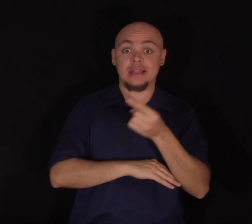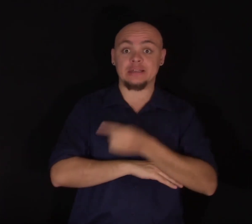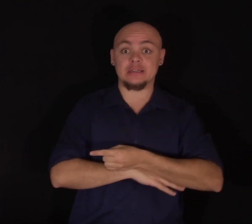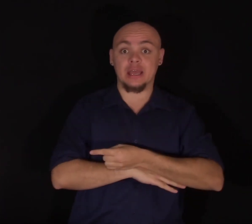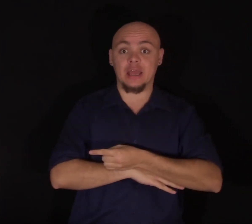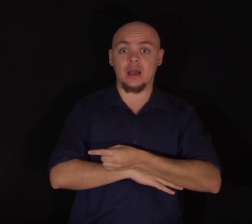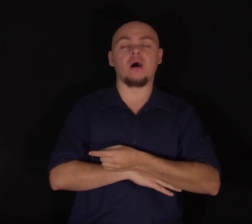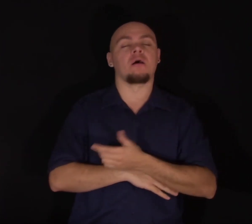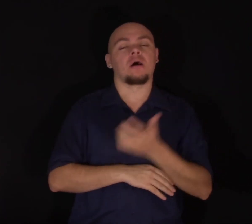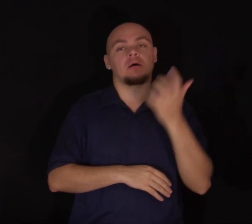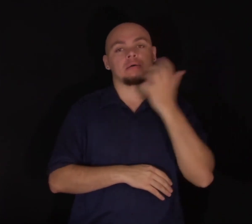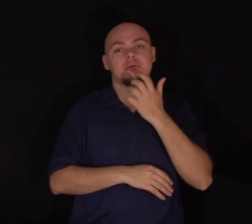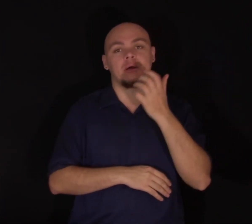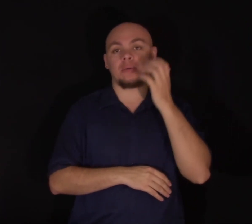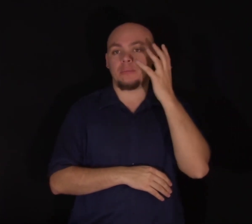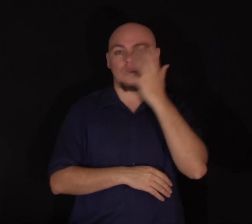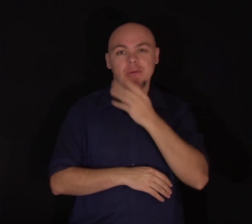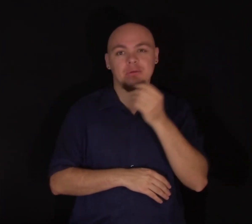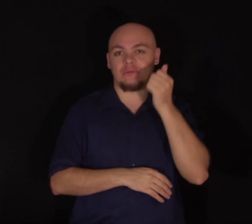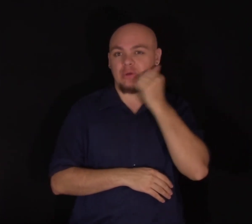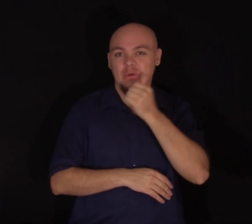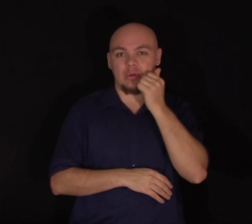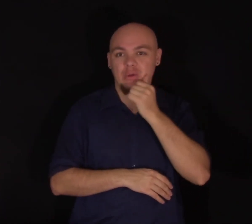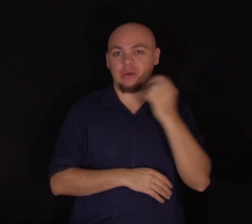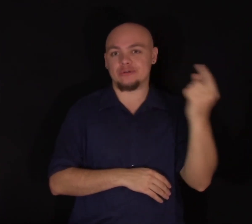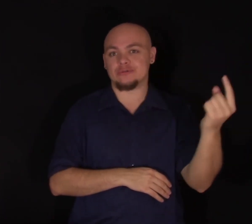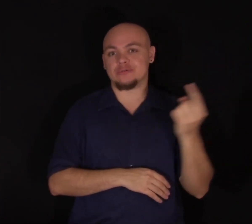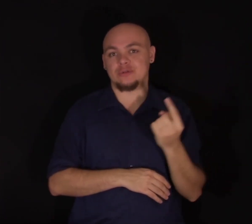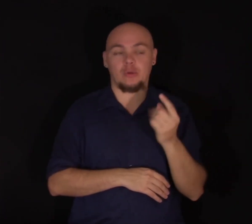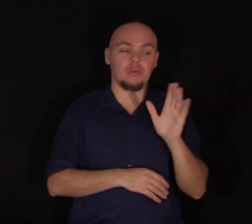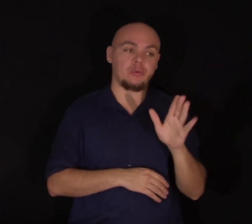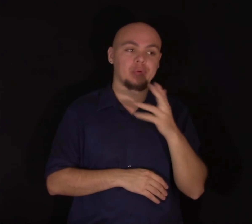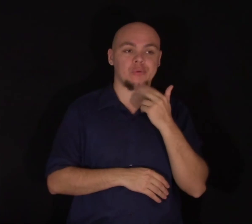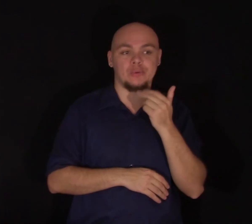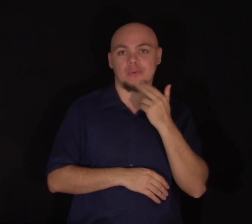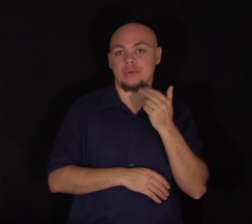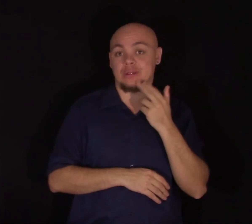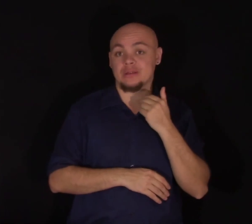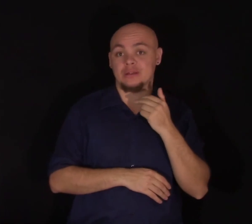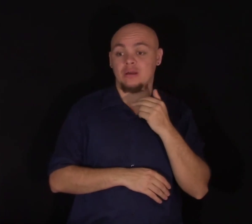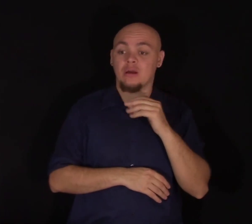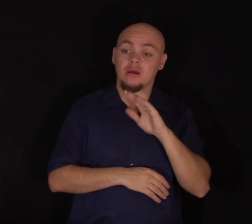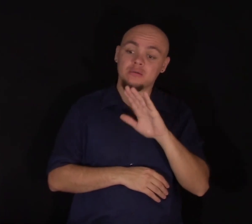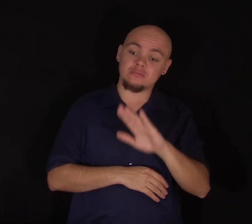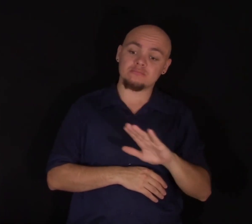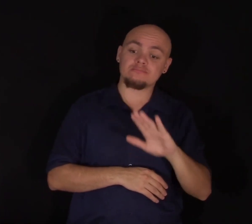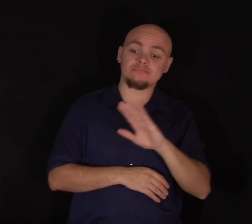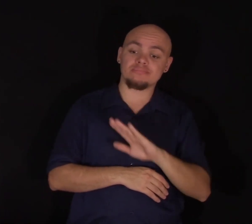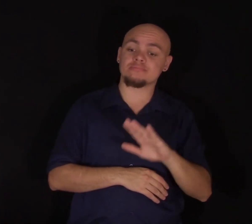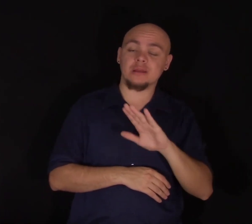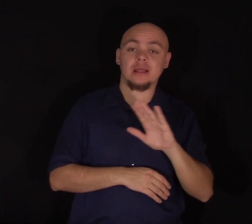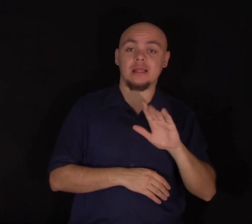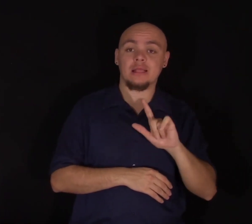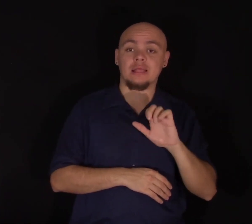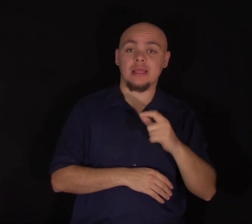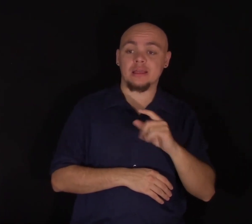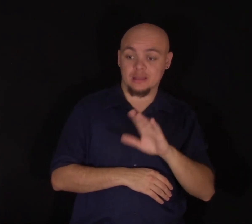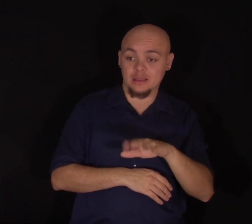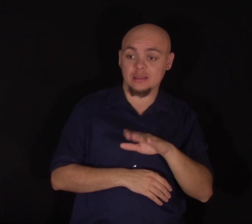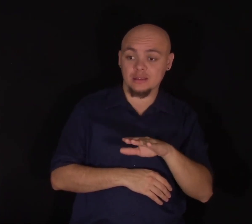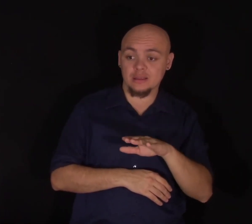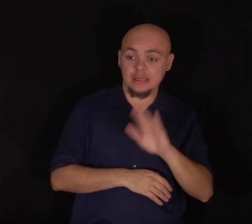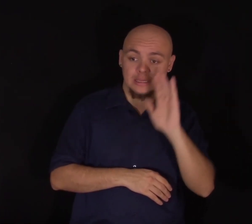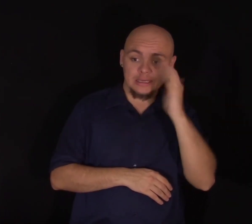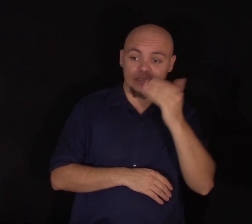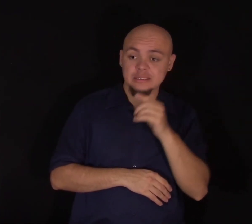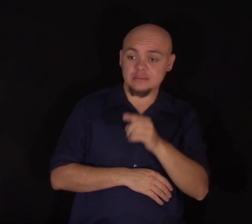there was this lovely little girl who came over. I mean, bless her nurturing little soul. She came over and rubbed Elle on the leg and said, "It seems